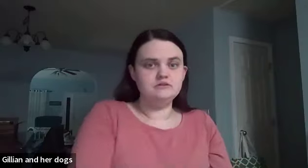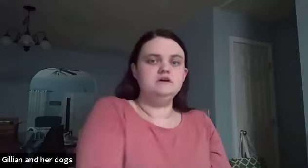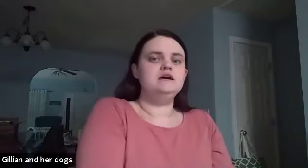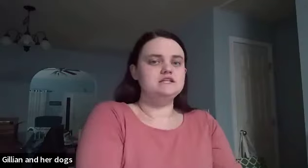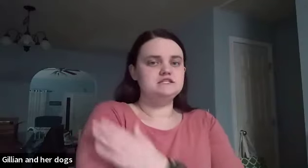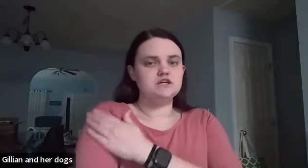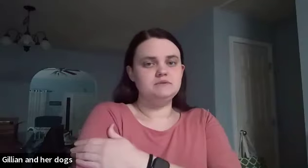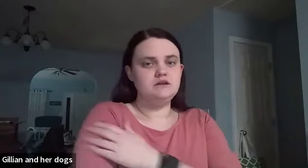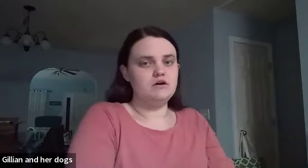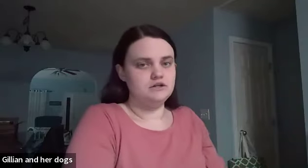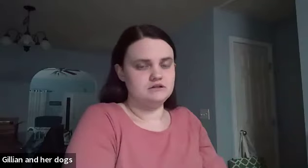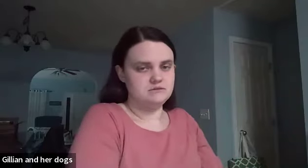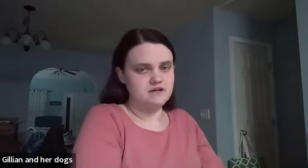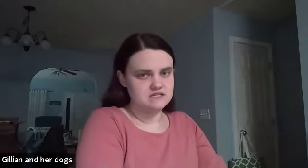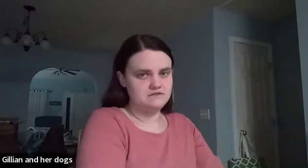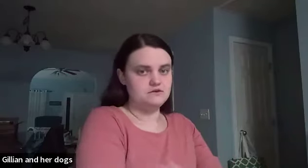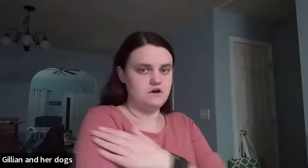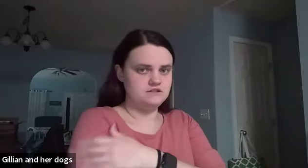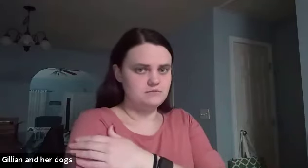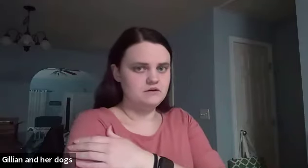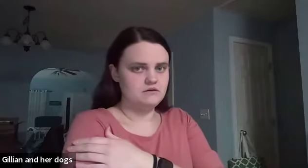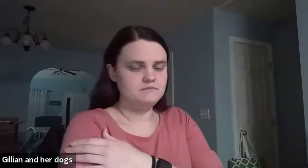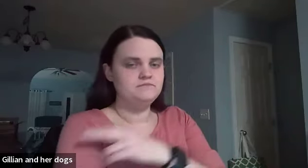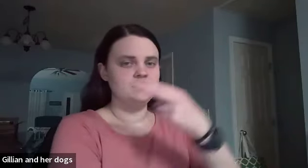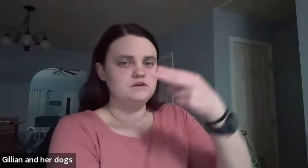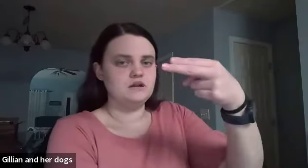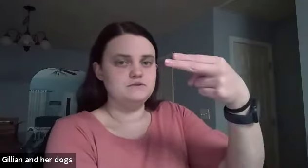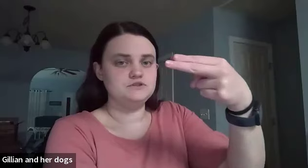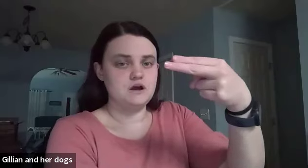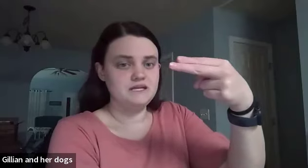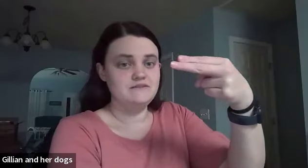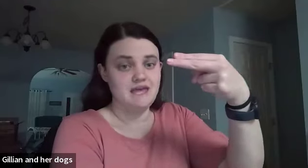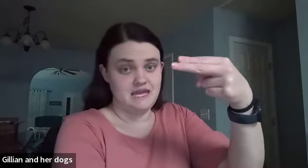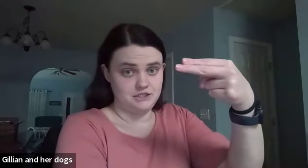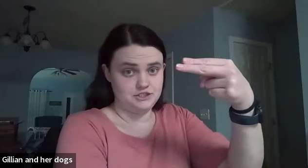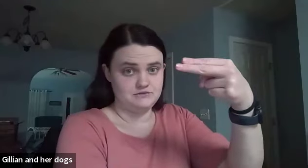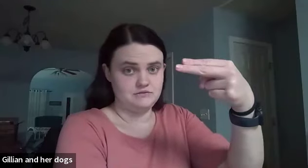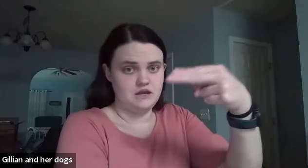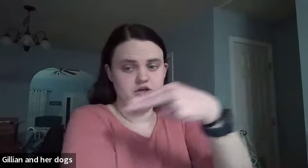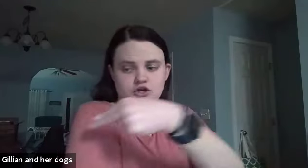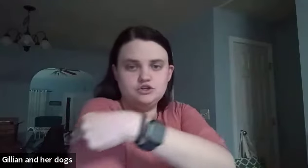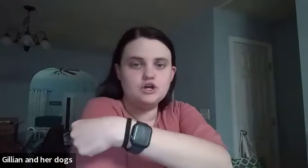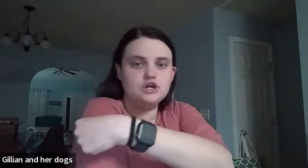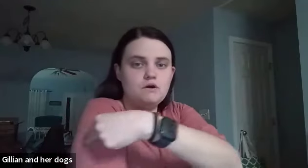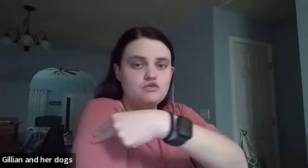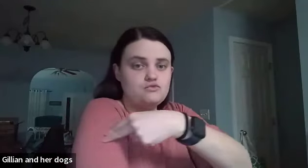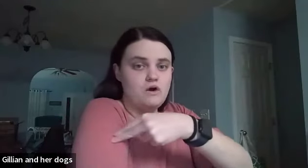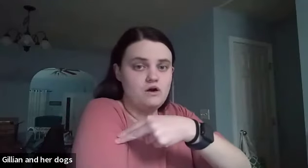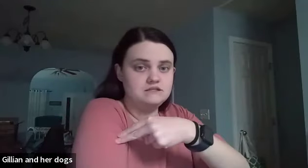hospital is it's gonna be on the side of your non-dominant arm. You're gonna have your dominant in the H, okay? You're gonna go